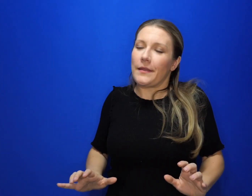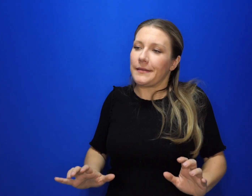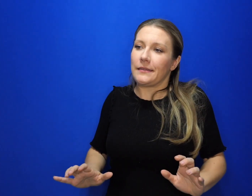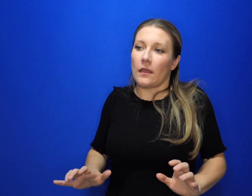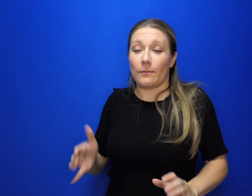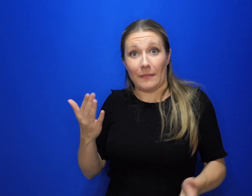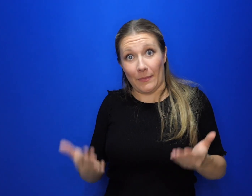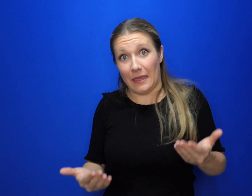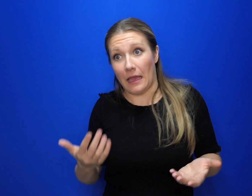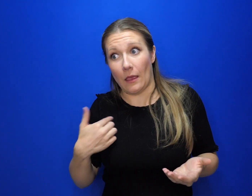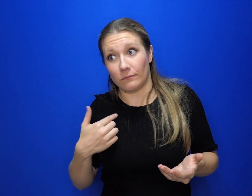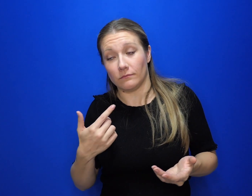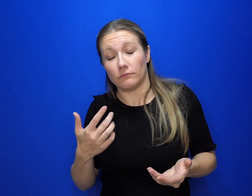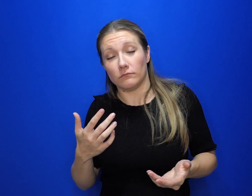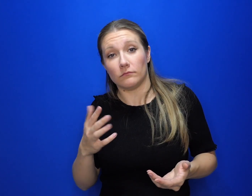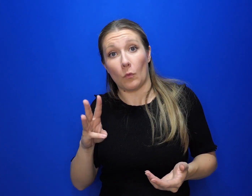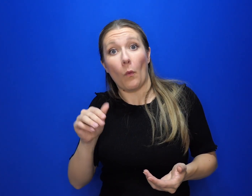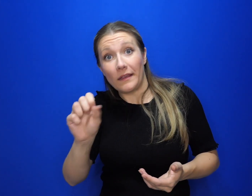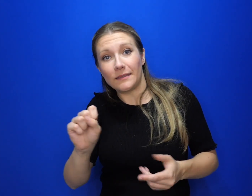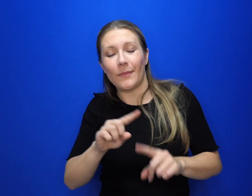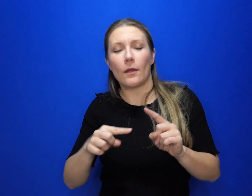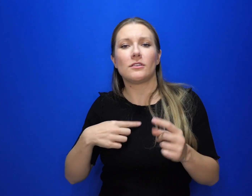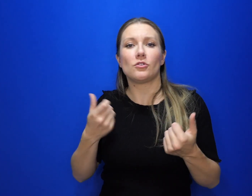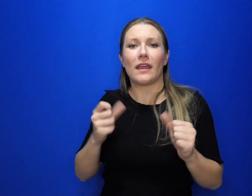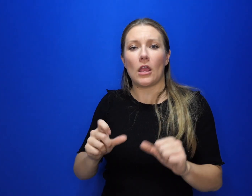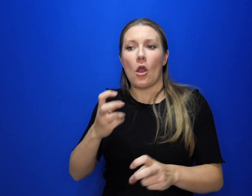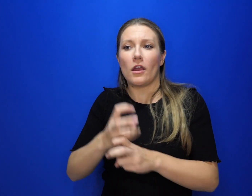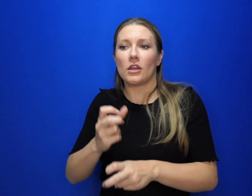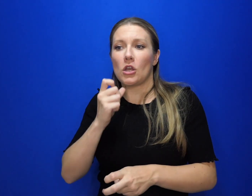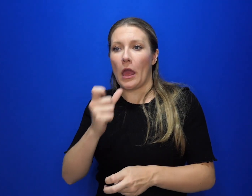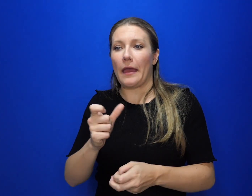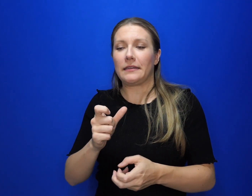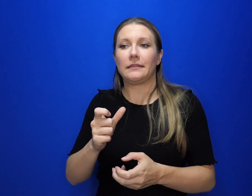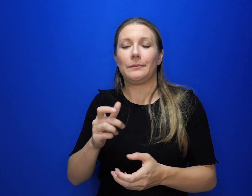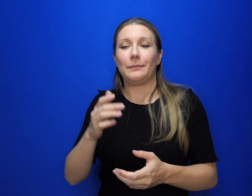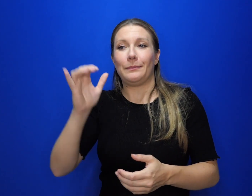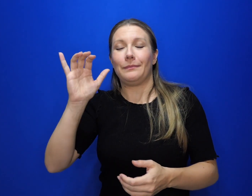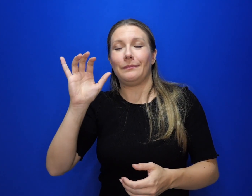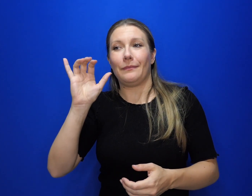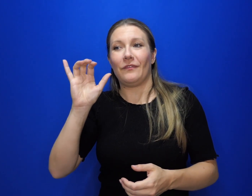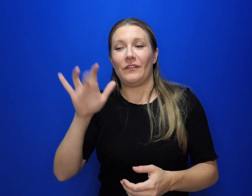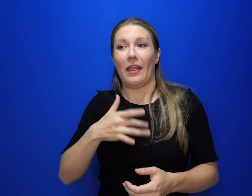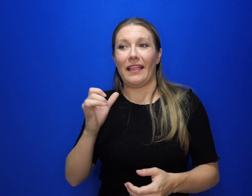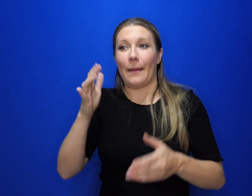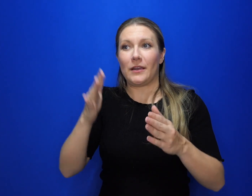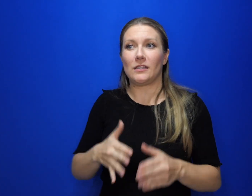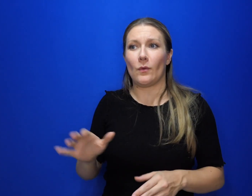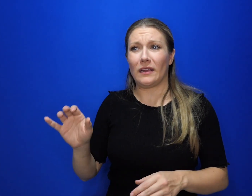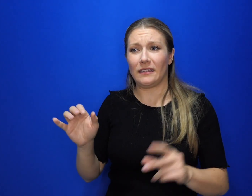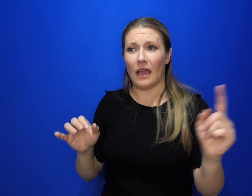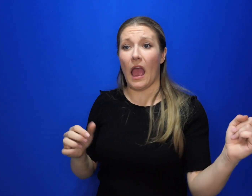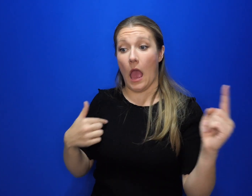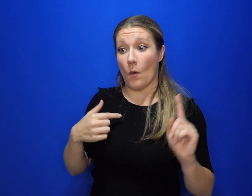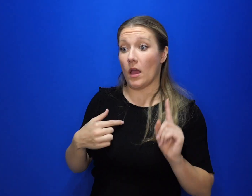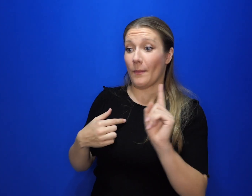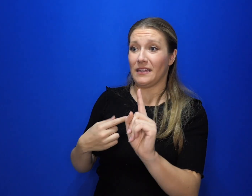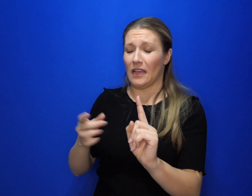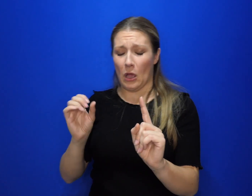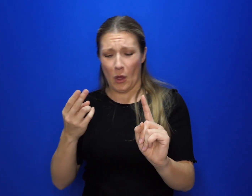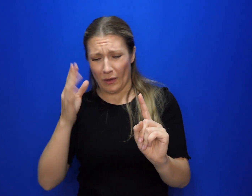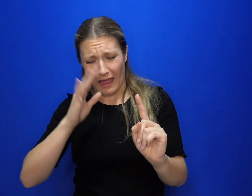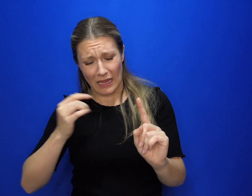mean, I don't know if I was or not, but I was trying very hard not to be like, oh God, here he comes. You know, like I don't want to talk to Here's this that person. guy. Oh my God.